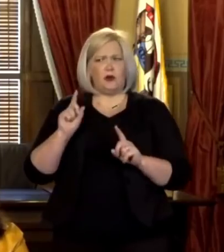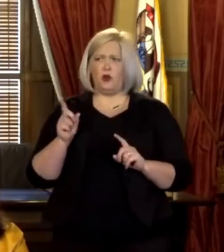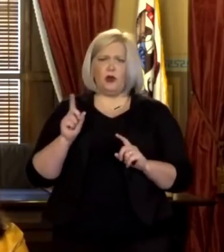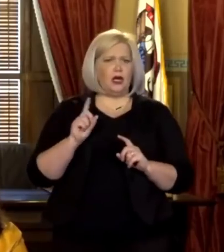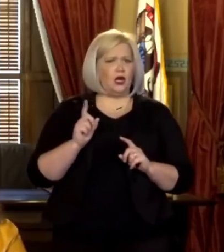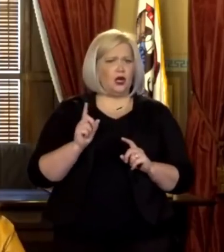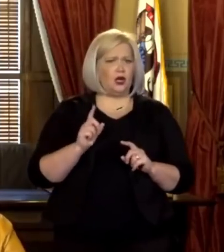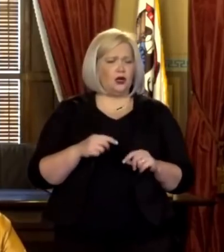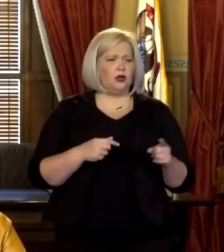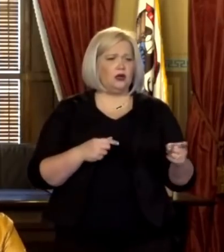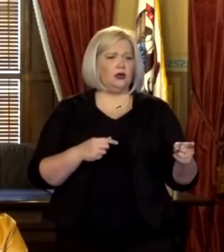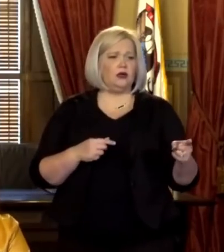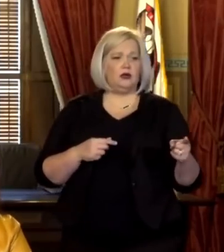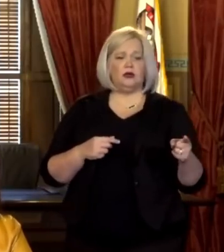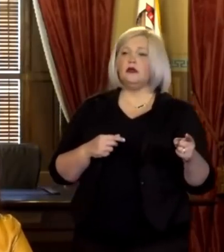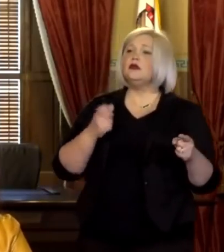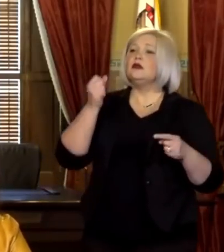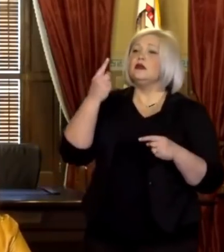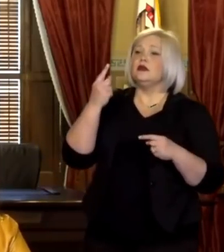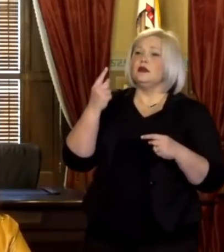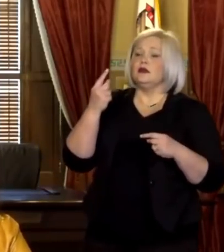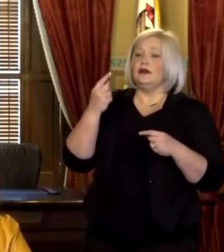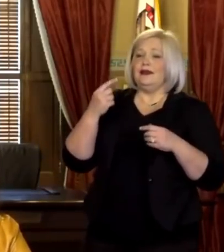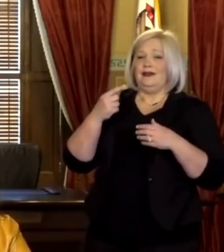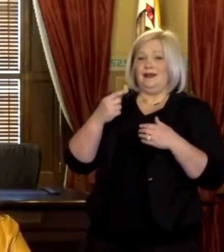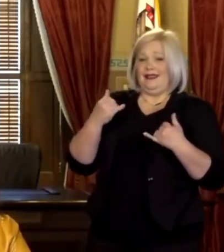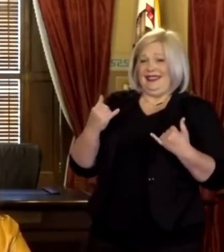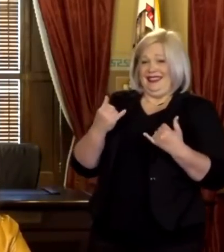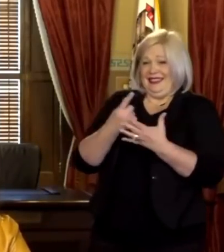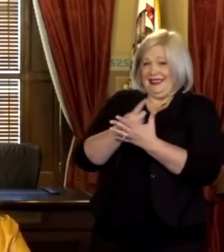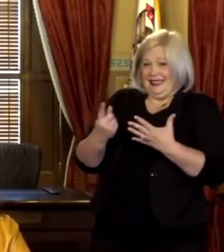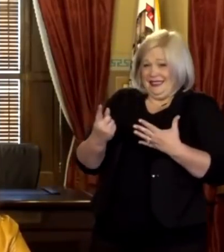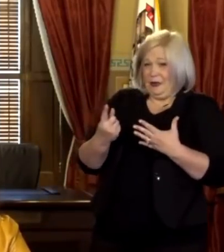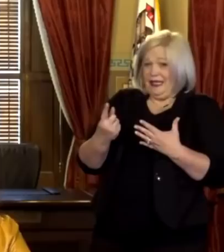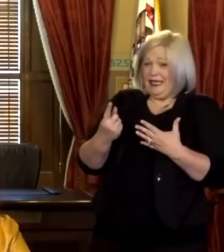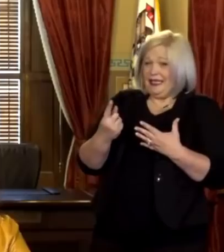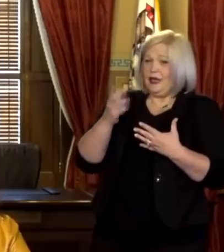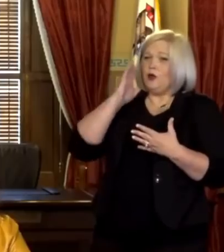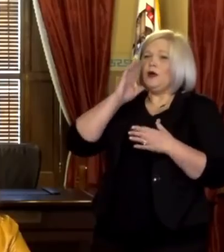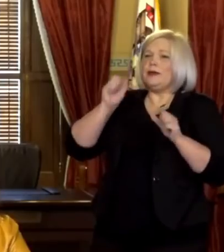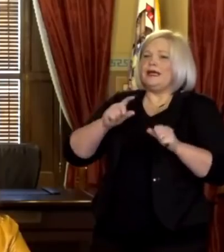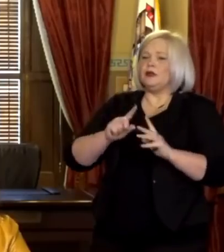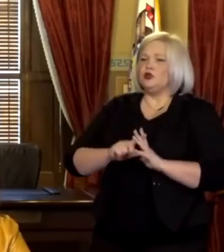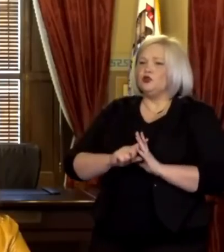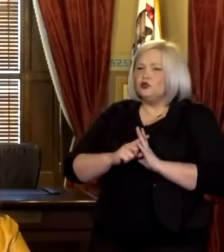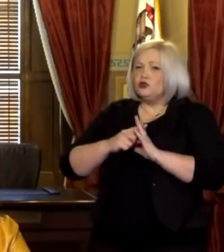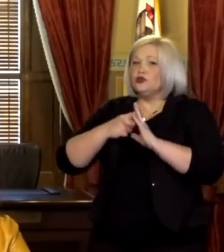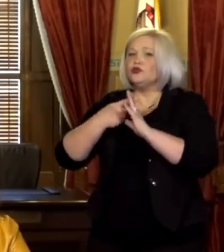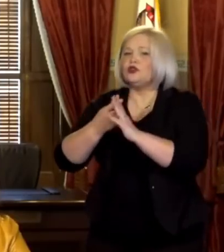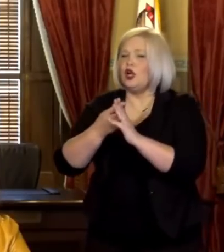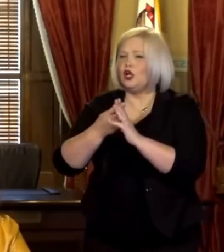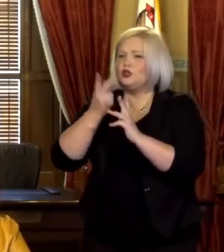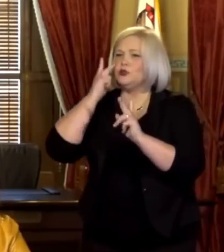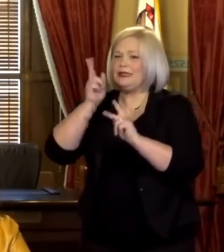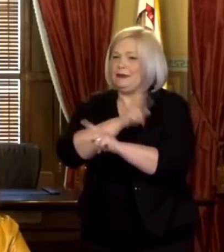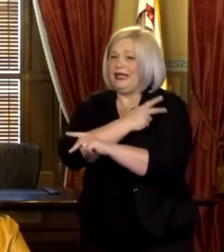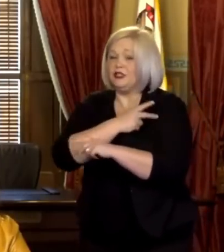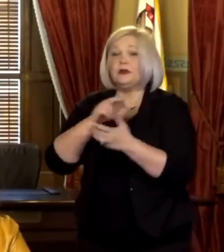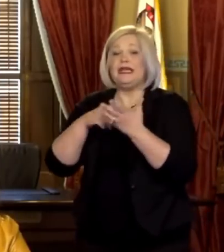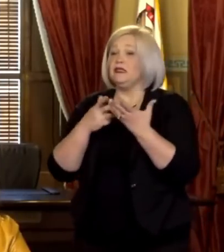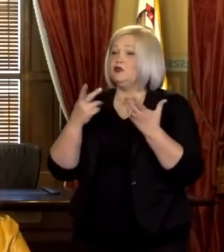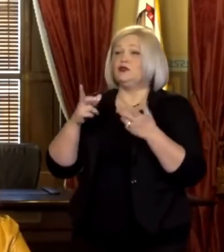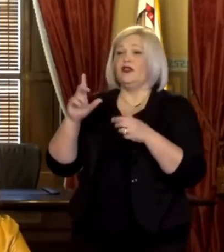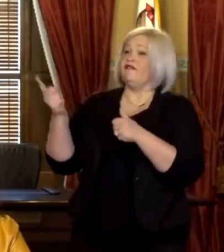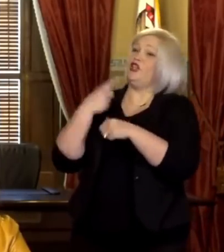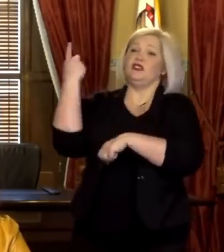so we believe at the end of this week we'll be able to start seeing patients at the TCF Center. It doesn't mean we'll immediately see 1,000 patients, but